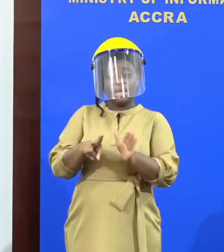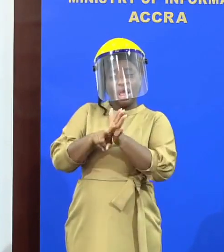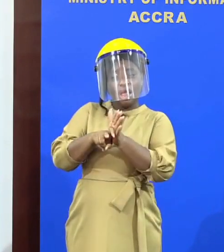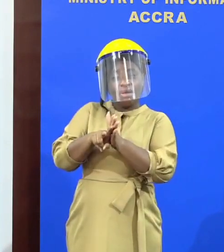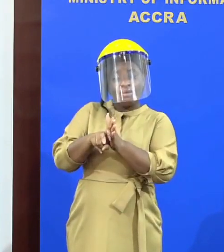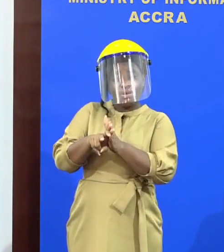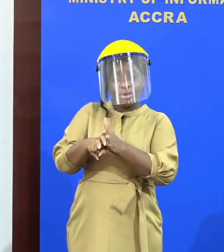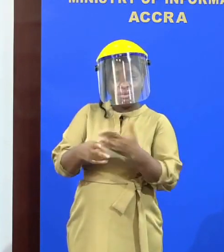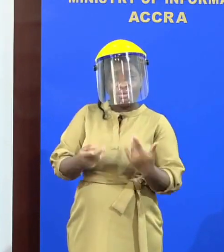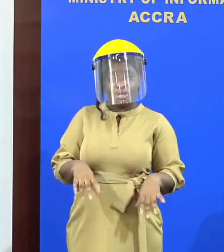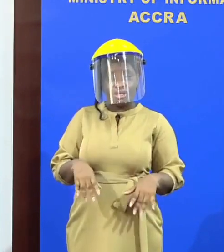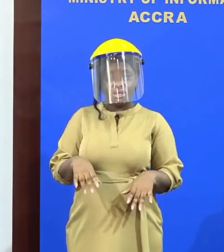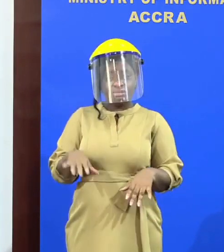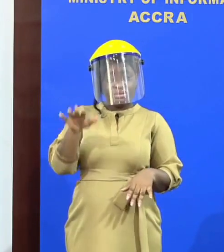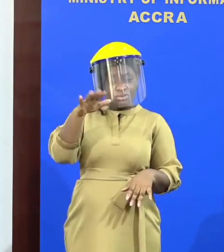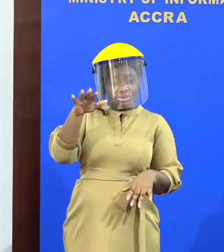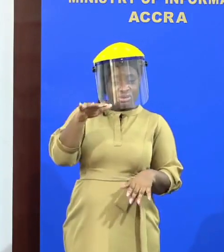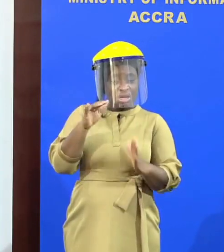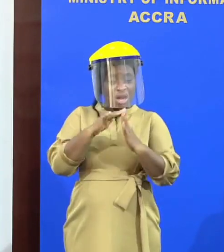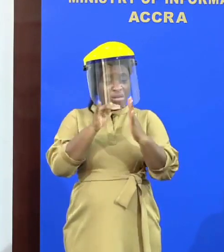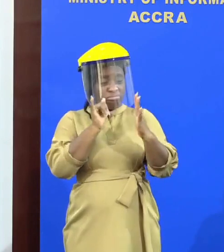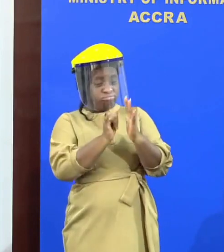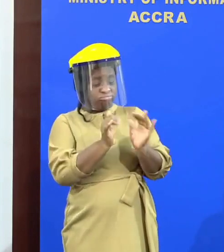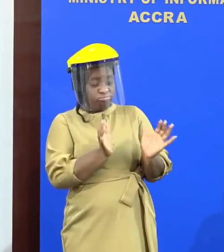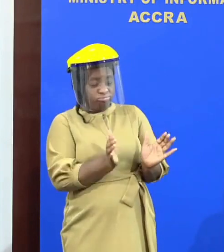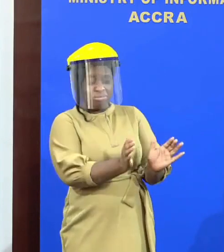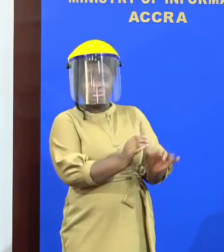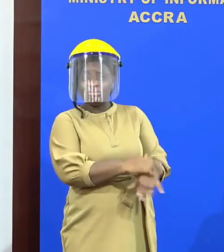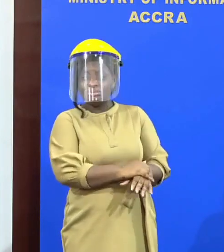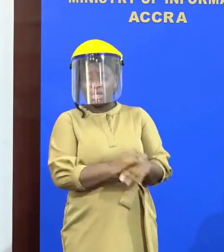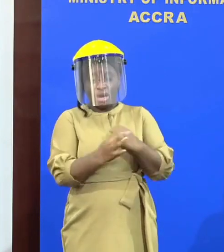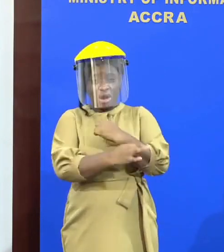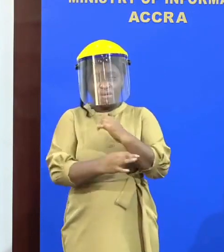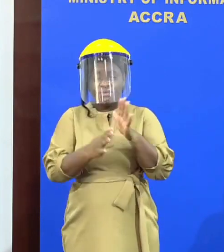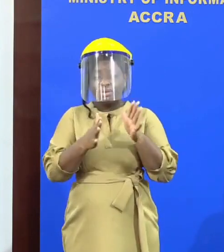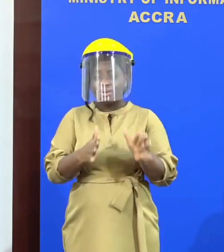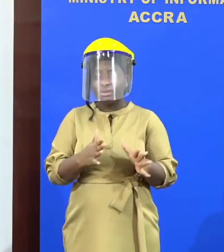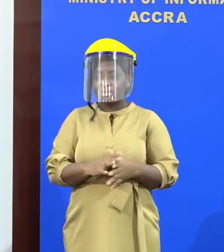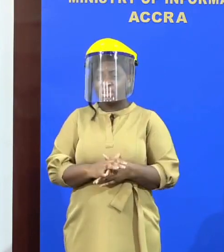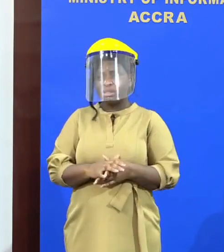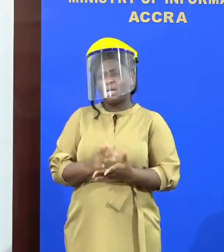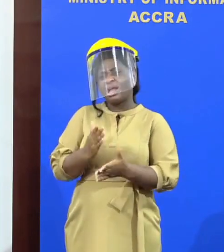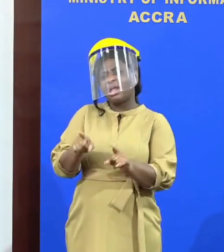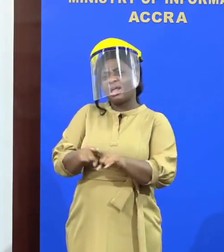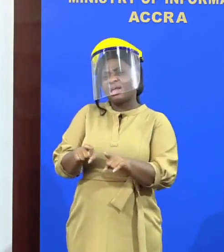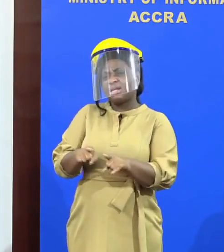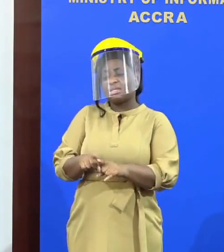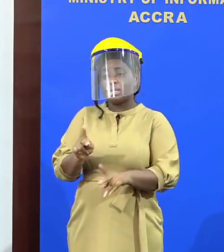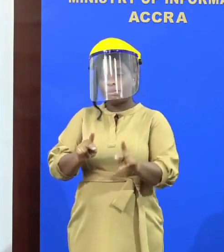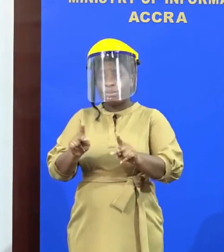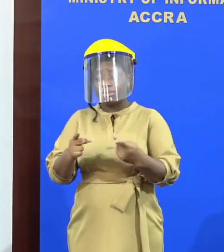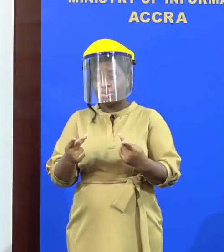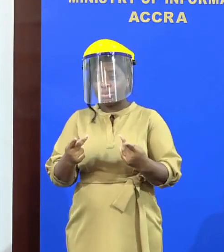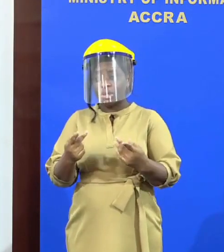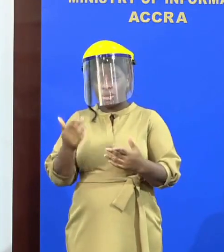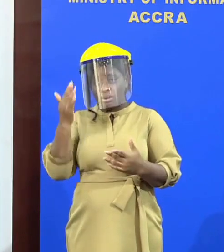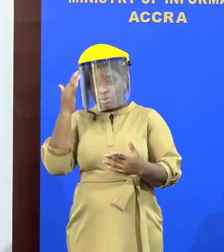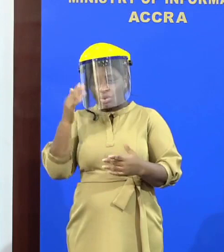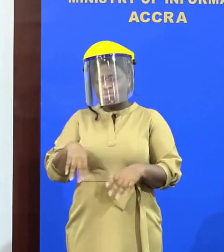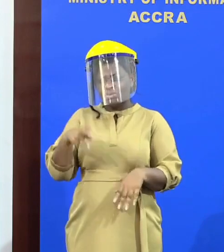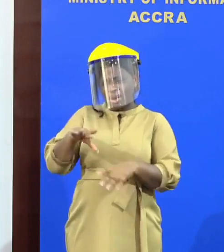two variants, and those who were quarantined, the foreigners who were coming in. As far as the patients are concerned, we found the